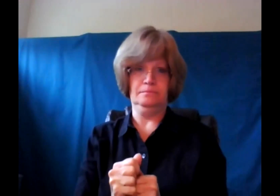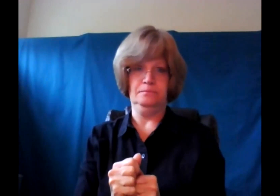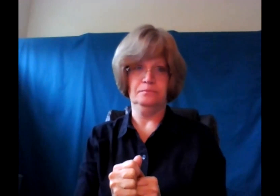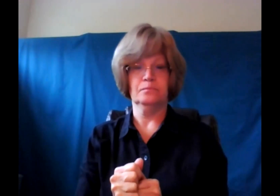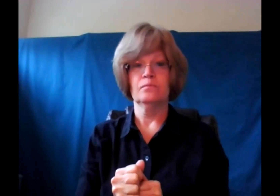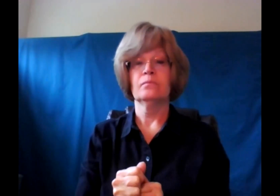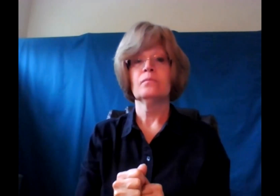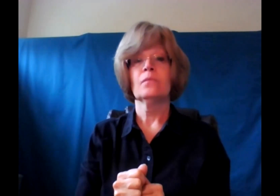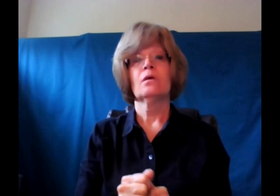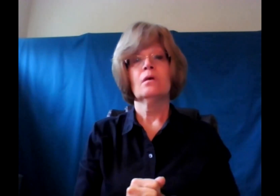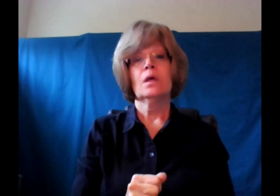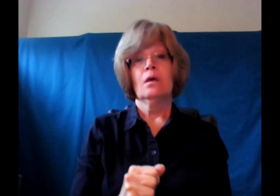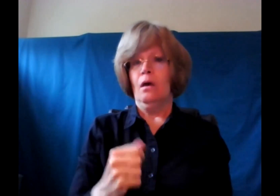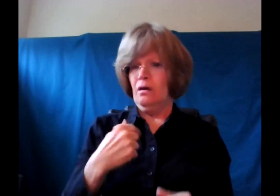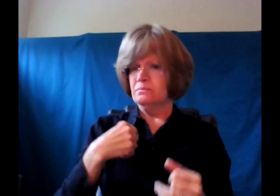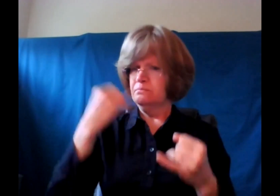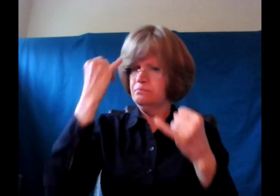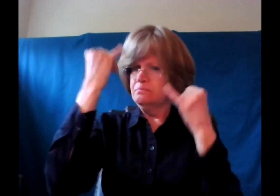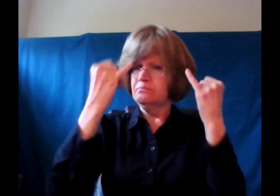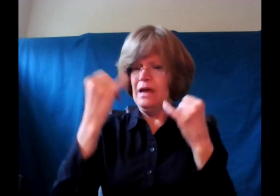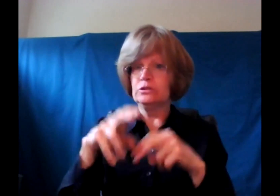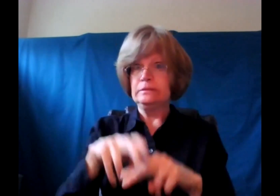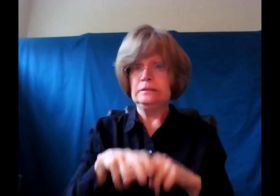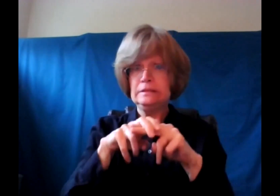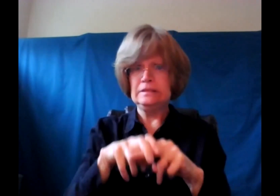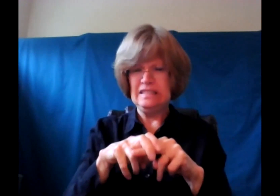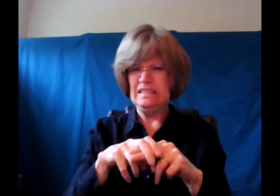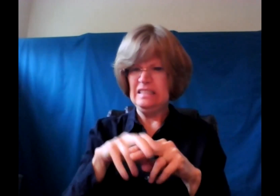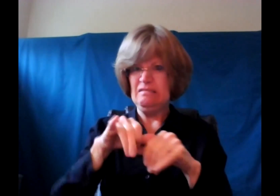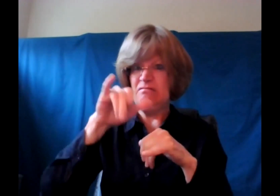It was an amazing thing to me to imagine even sitting still for that long.